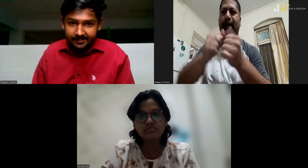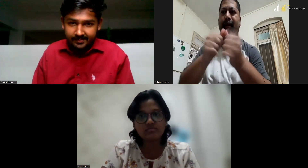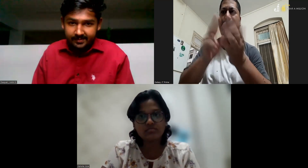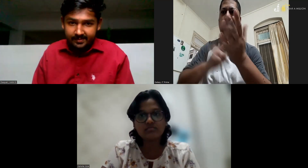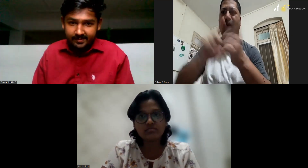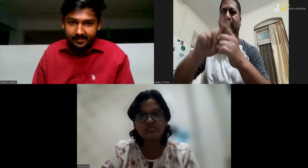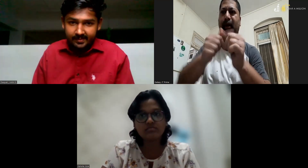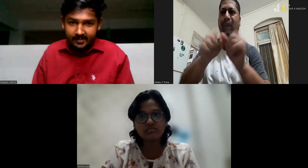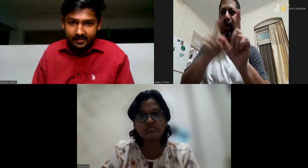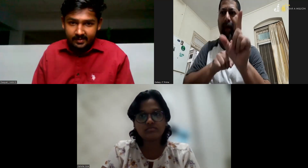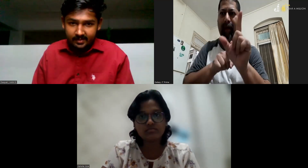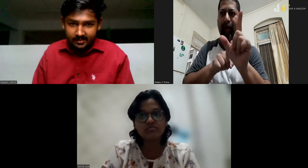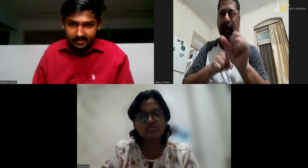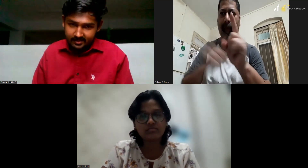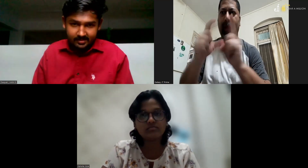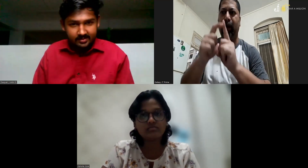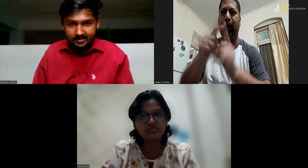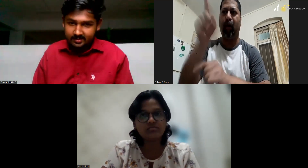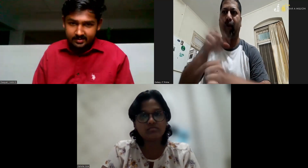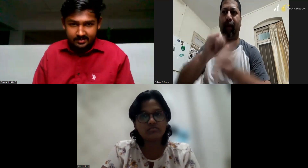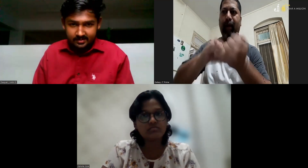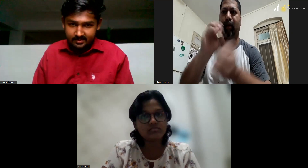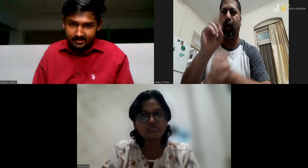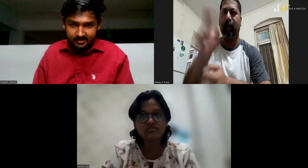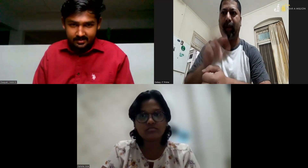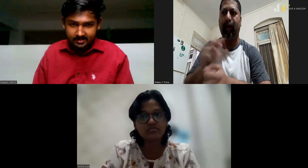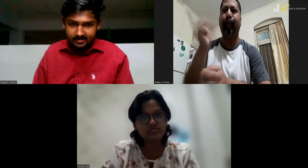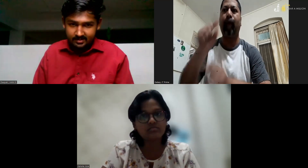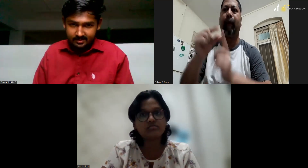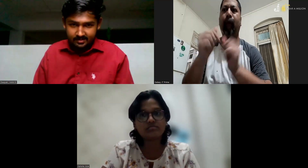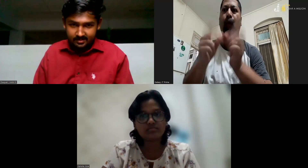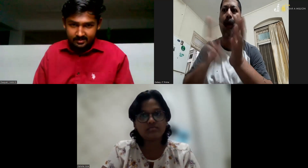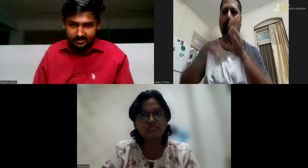Okay, so my name is Sanjay